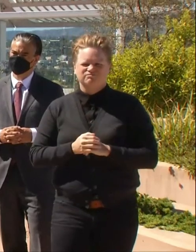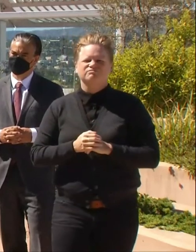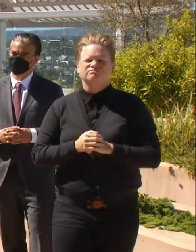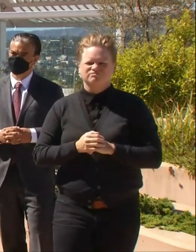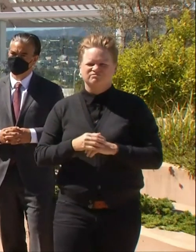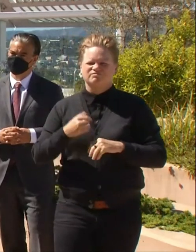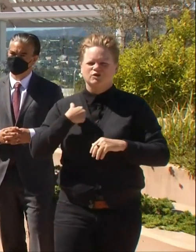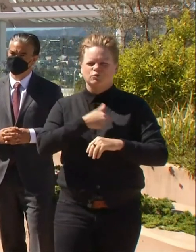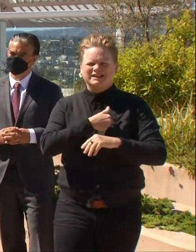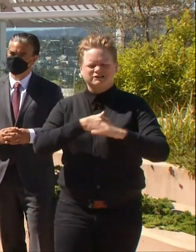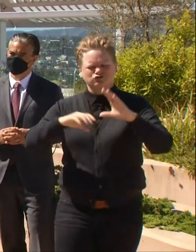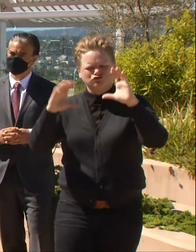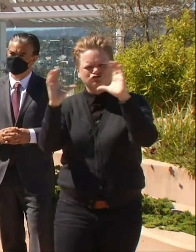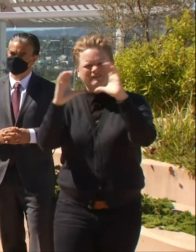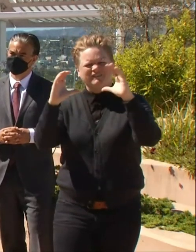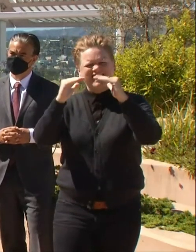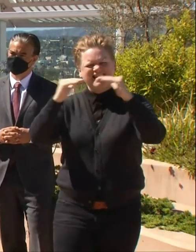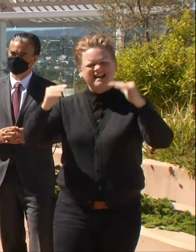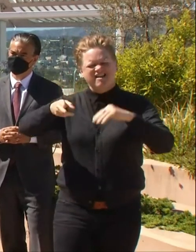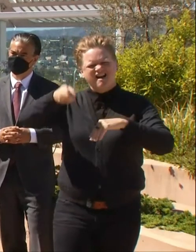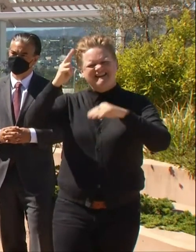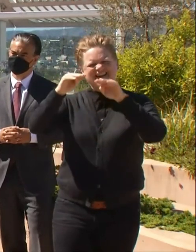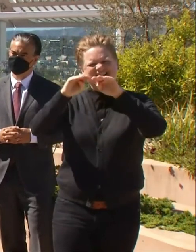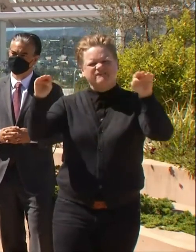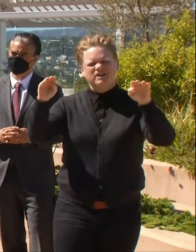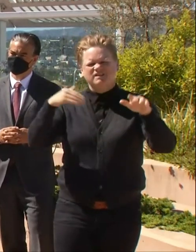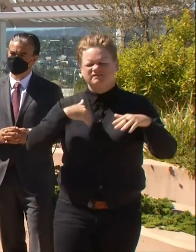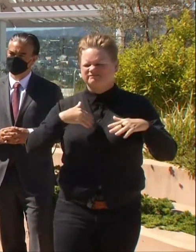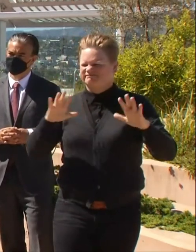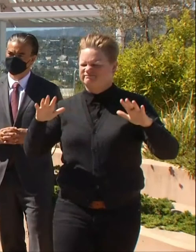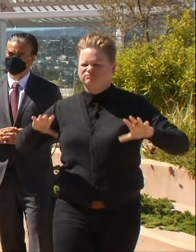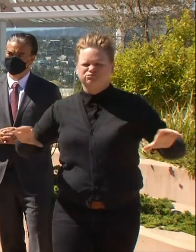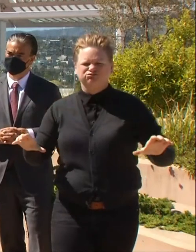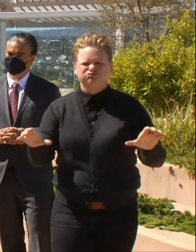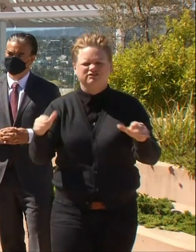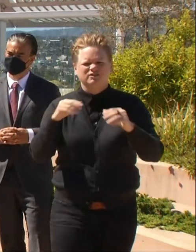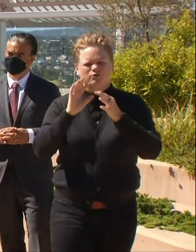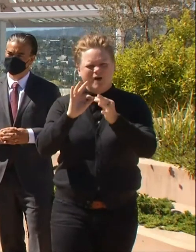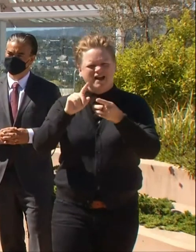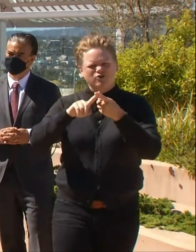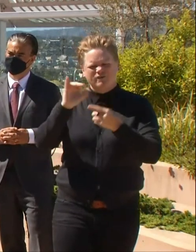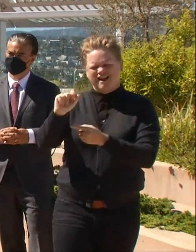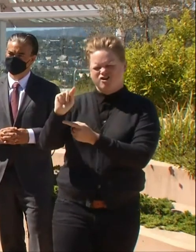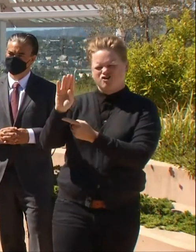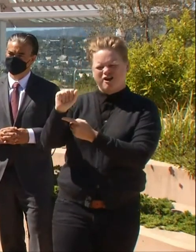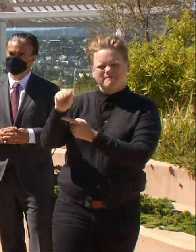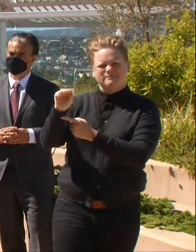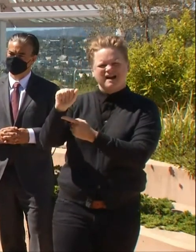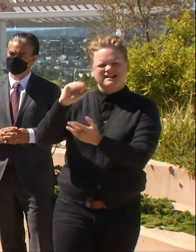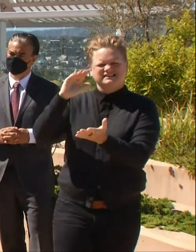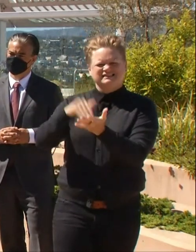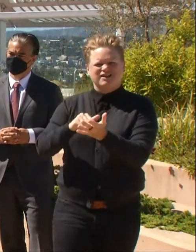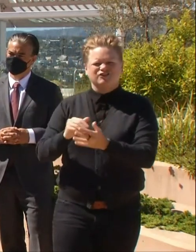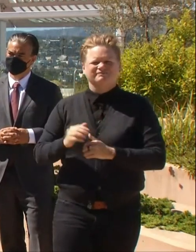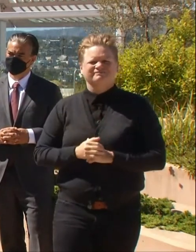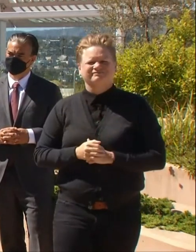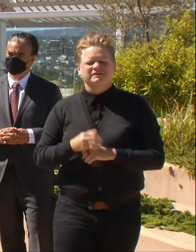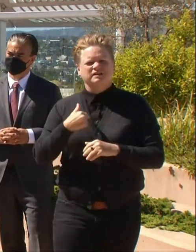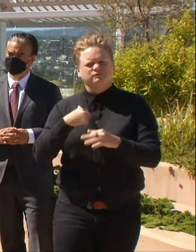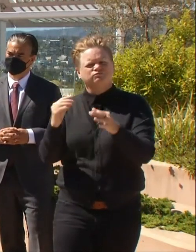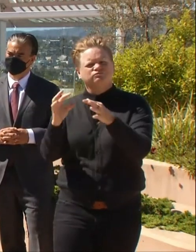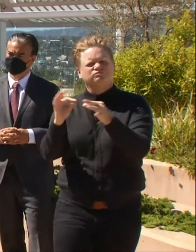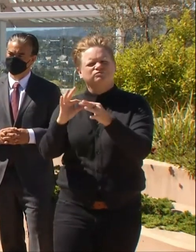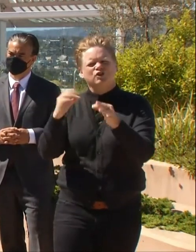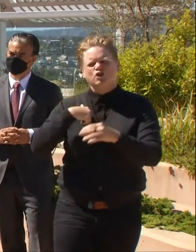center. It's an honor today to be asked to speak about this important issue of the revocation of the 30-year ban on assault weapons